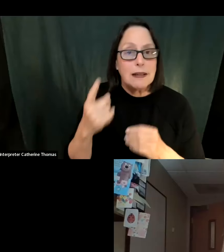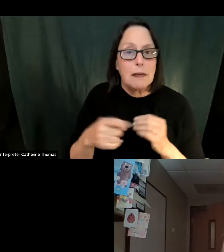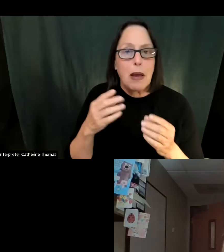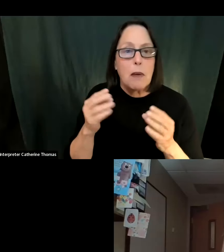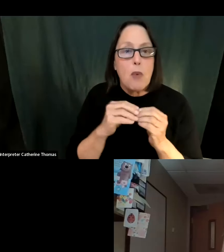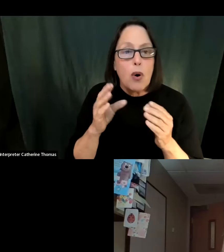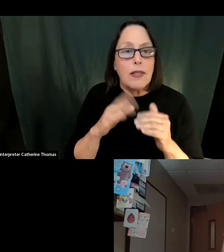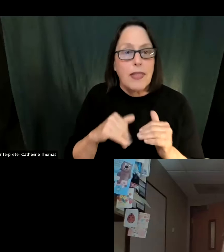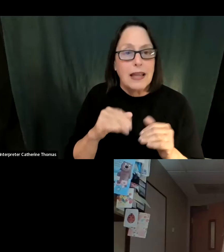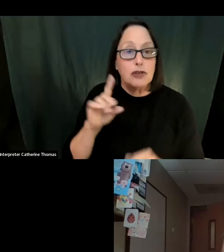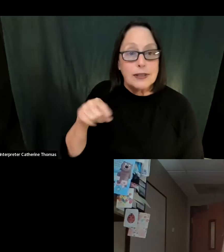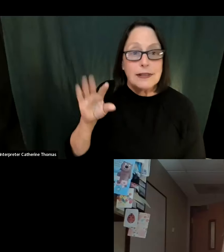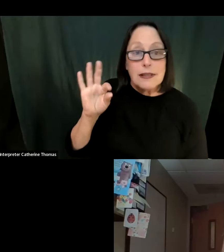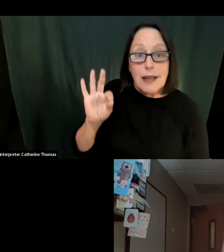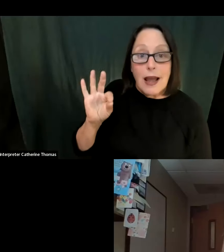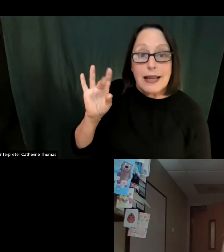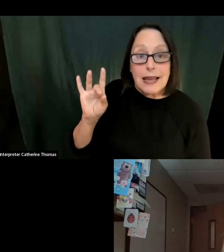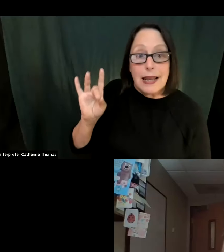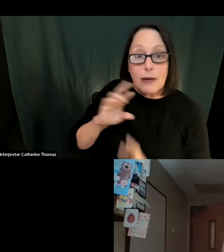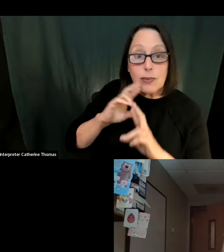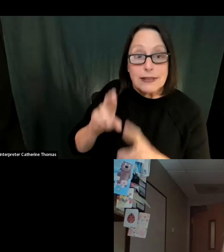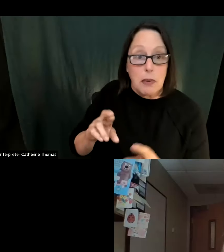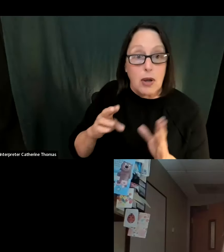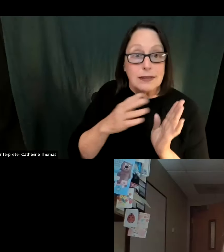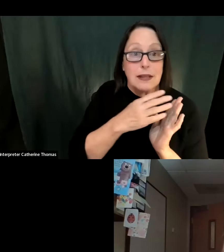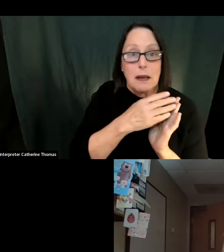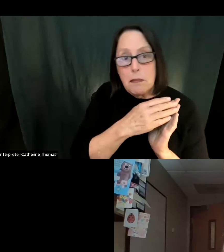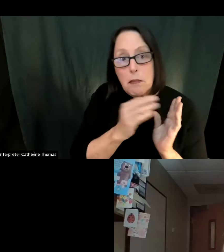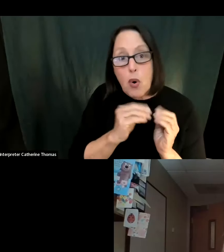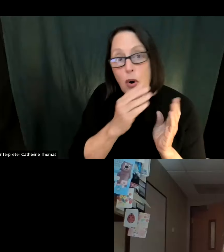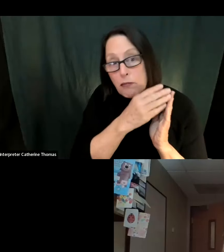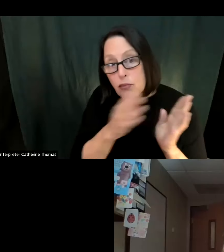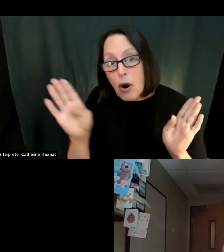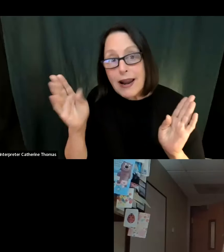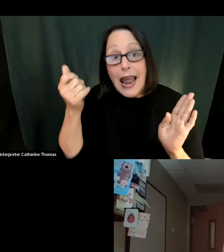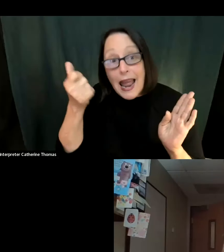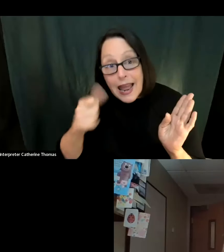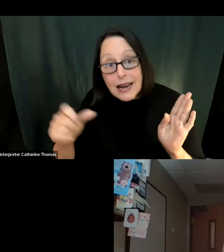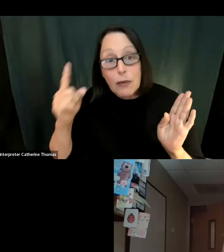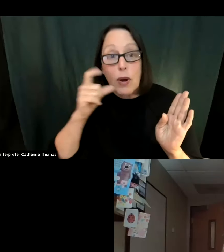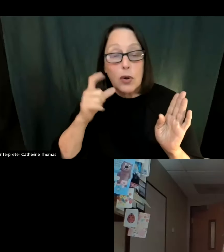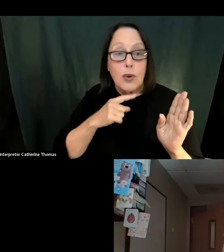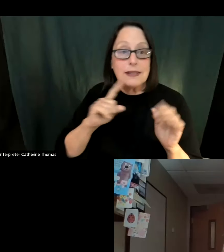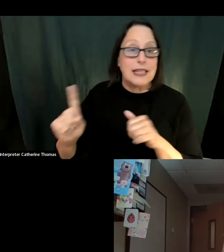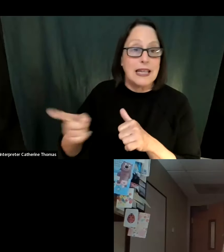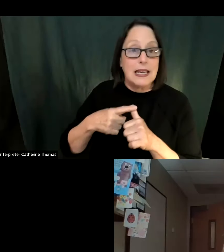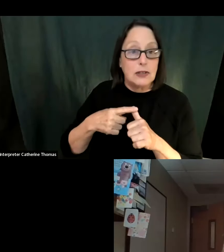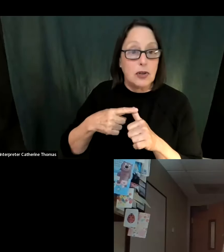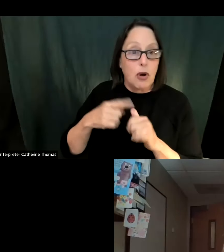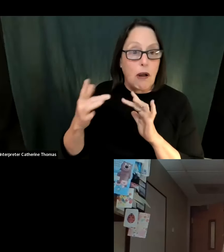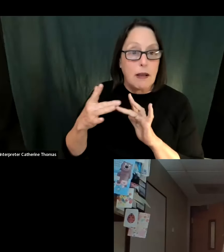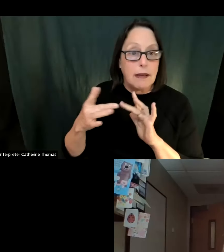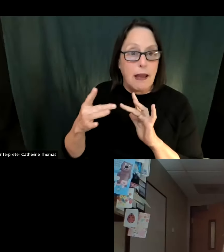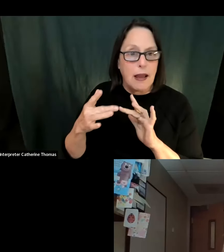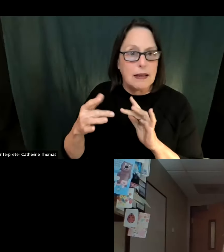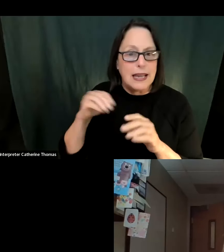988 respondents. It's also across anyone that's going to have that initial contact or be that initial step in the pathway, like what Sherry